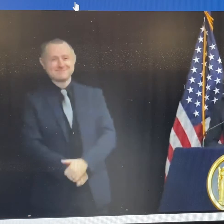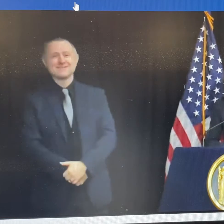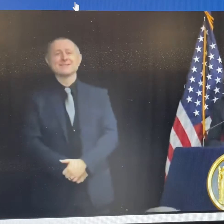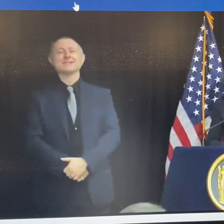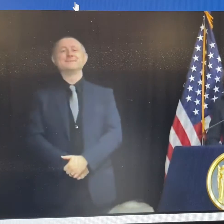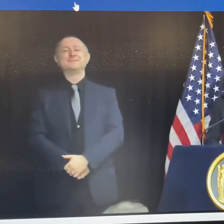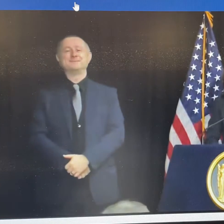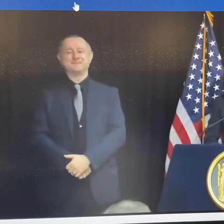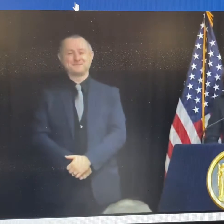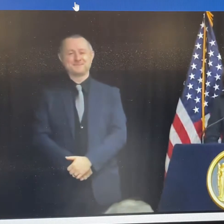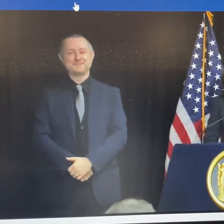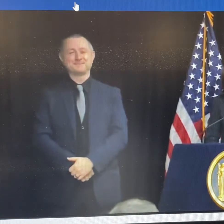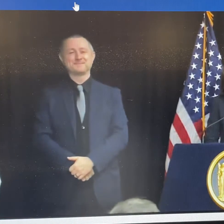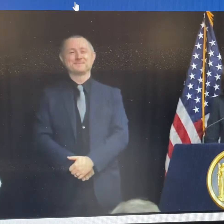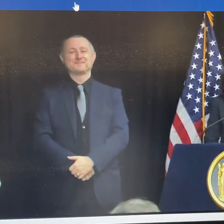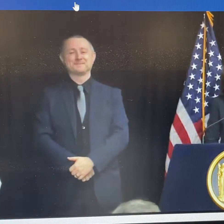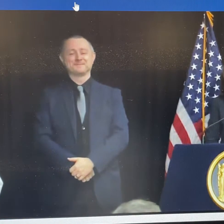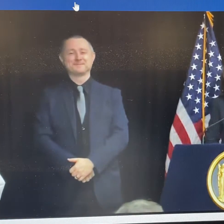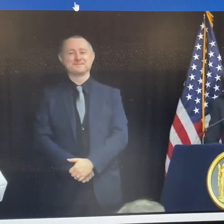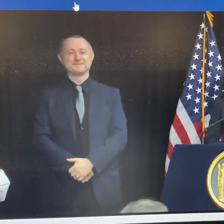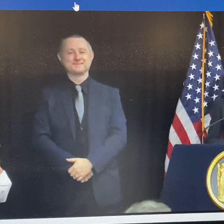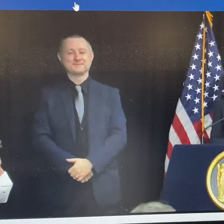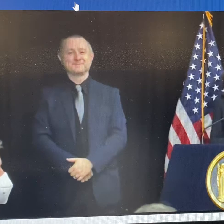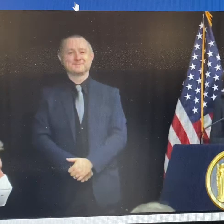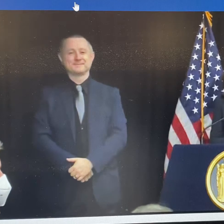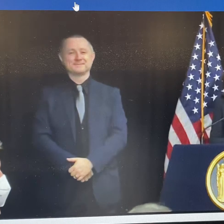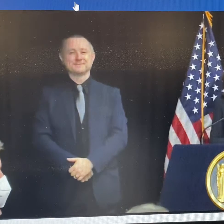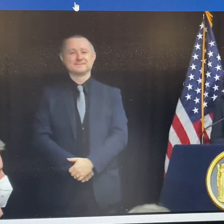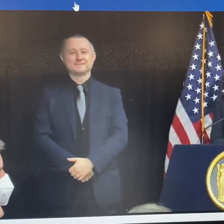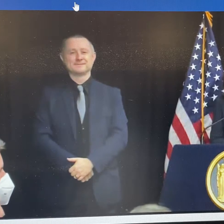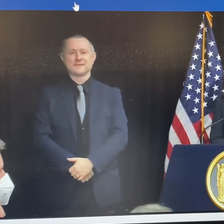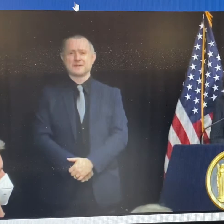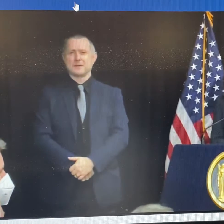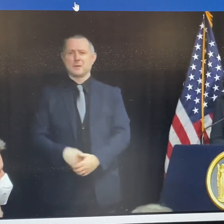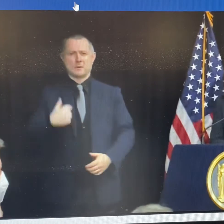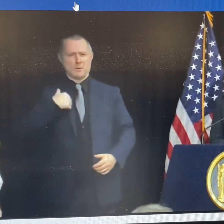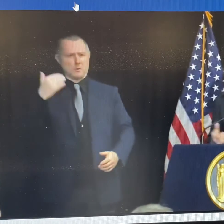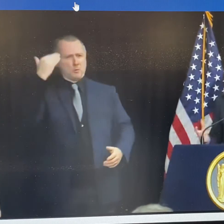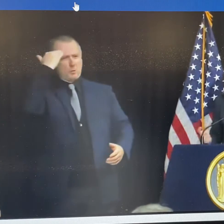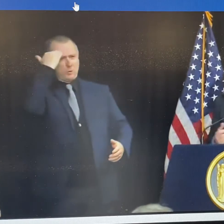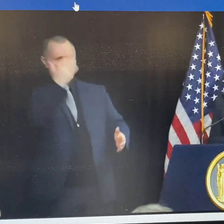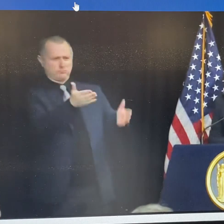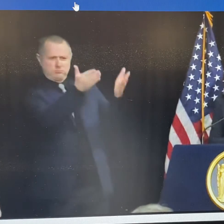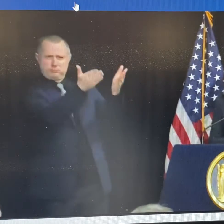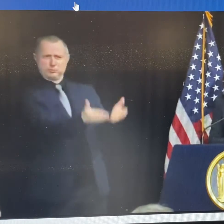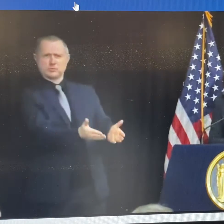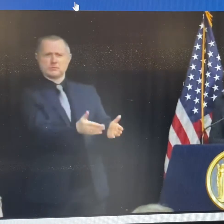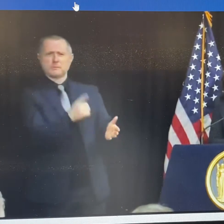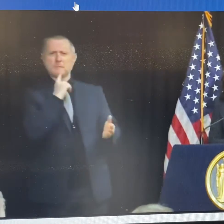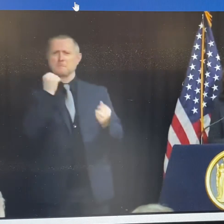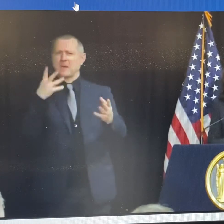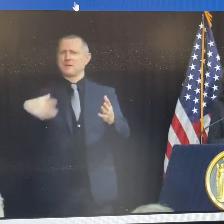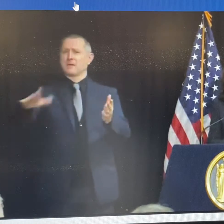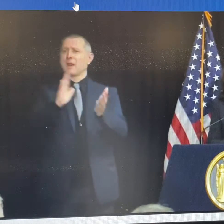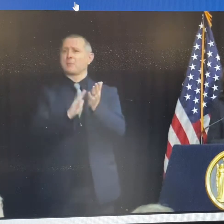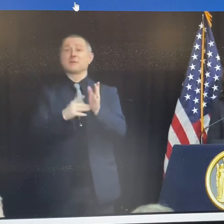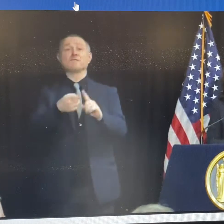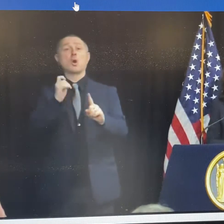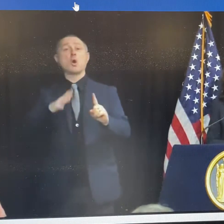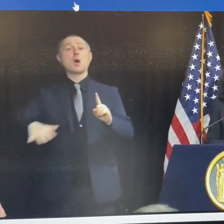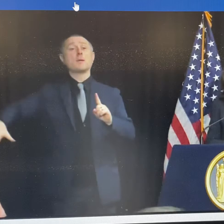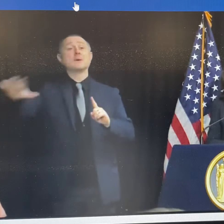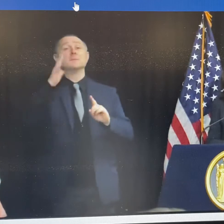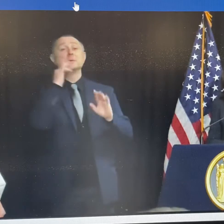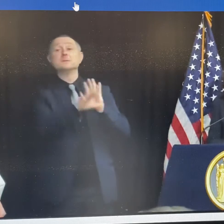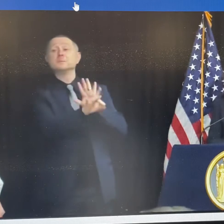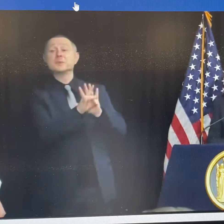And I'm talking about someone who is no stranger, and is so, I'm getting more compliments from selecting Kim Hill than anything I've done